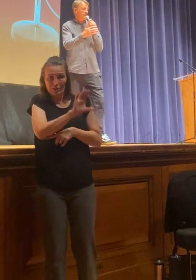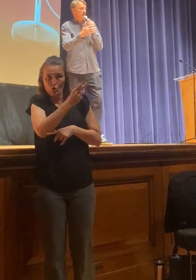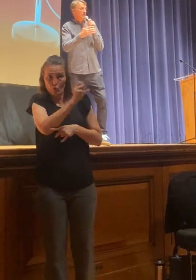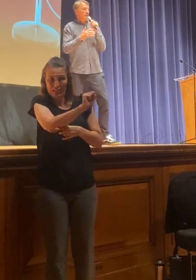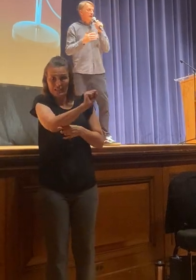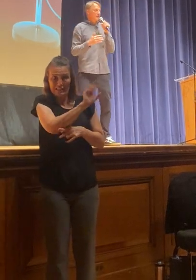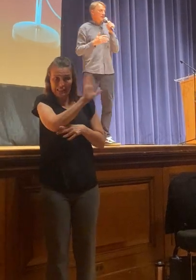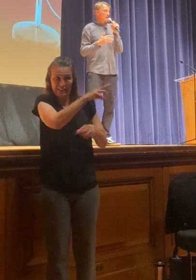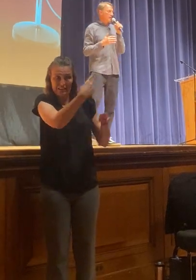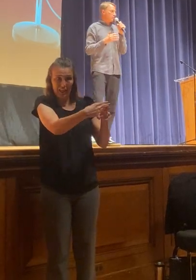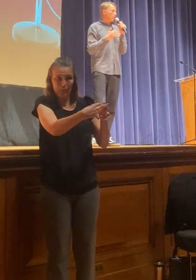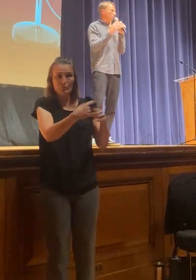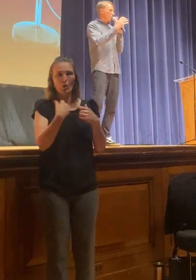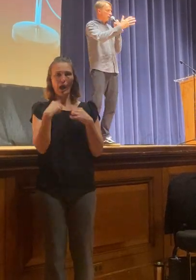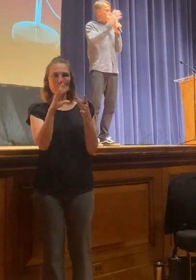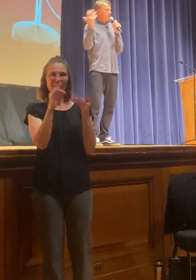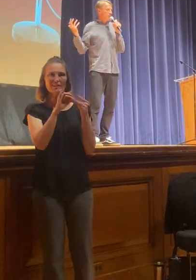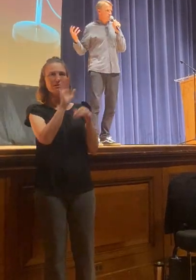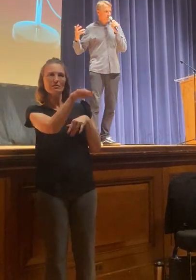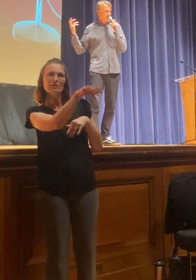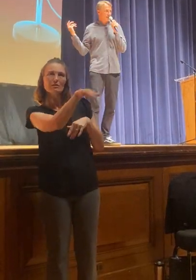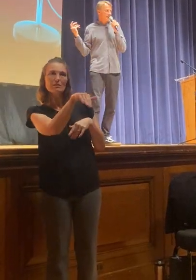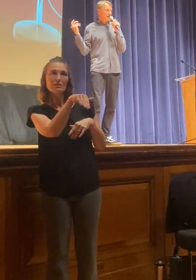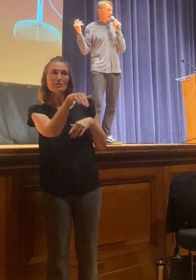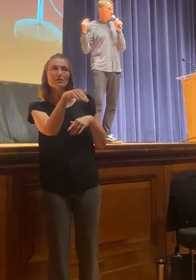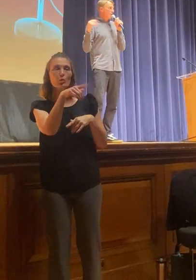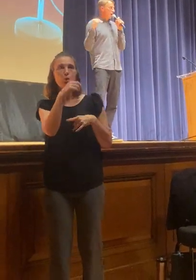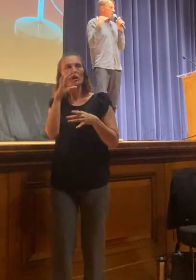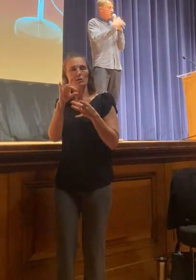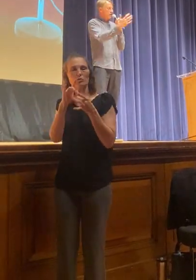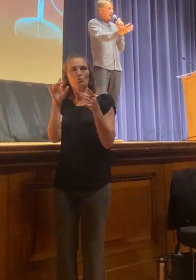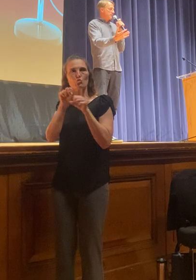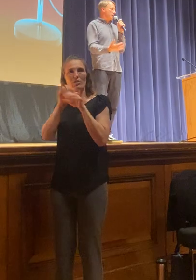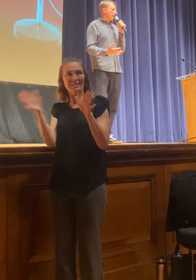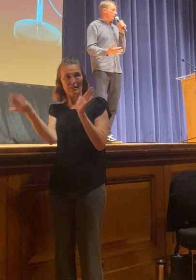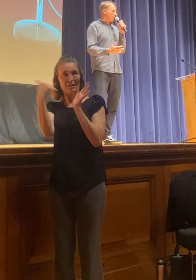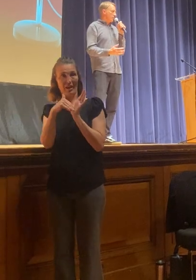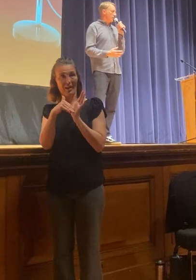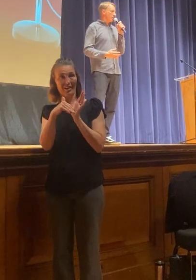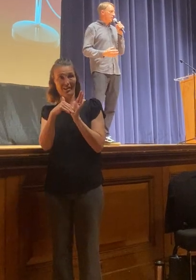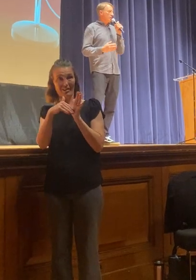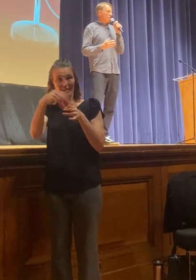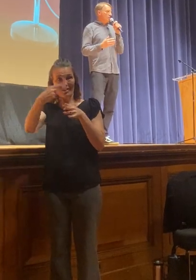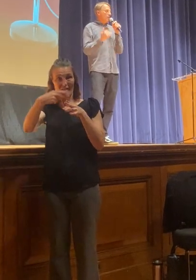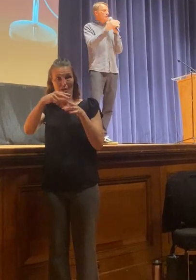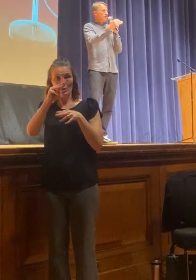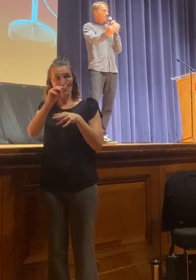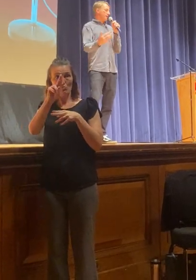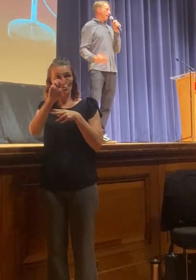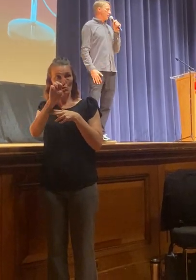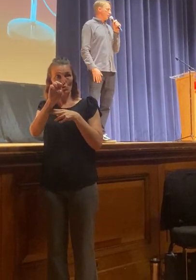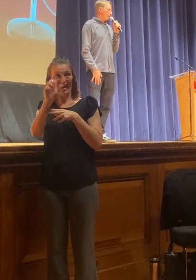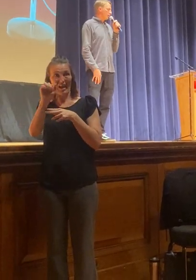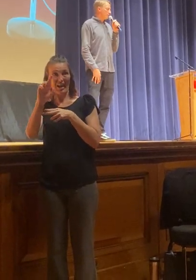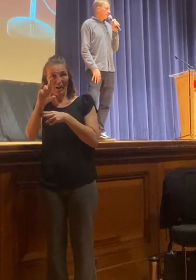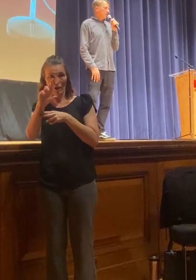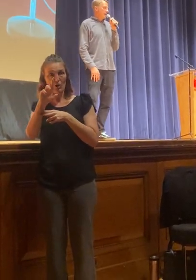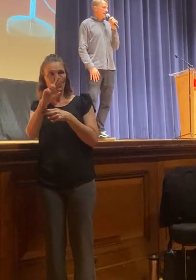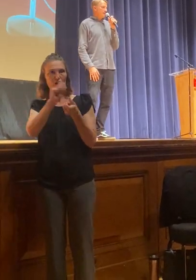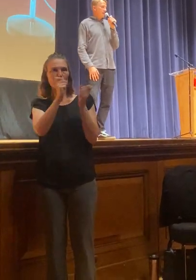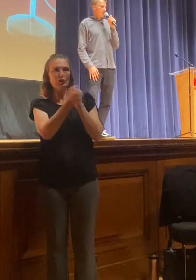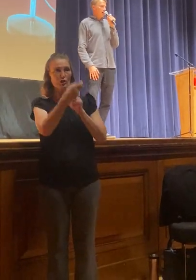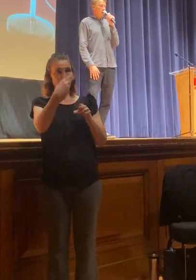Weddle, and I said, hey, Chris, we're gonna re-release the game, I want to change the name of the mute air, what would you like to have it called?